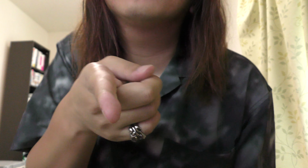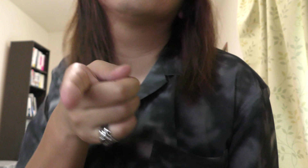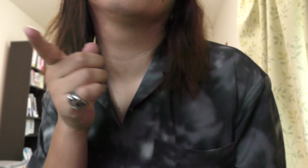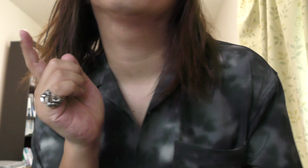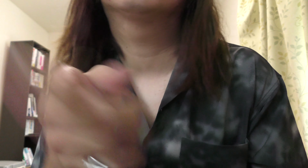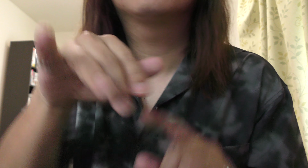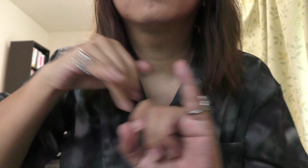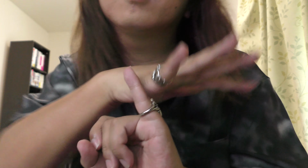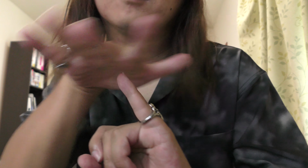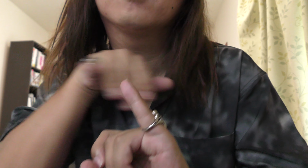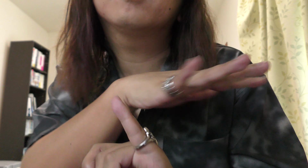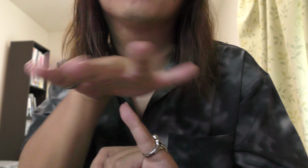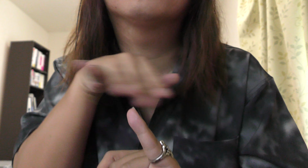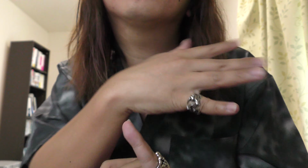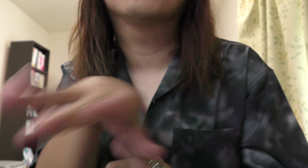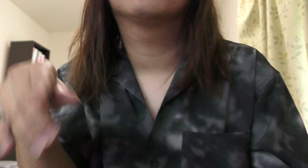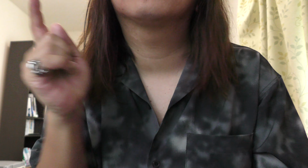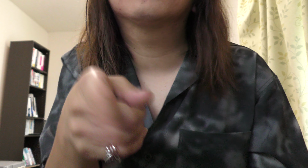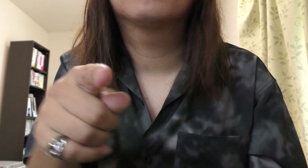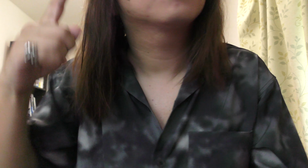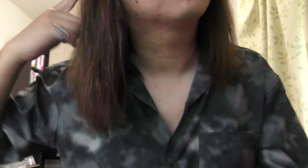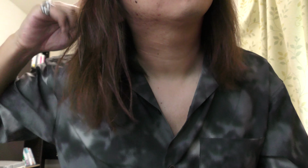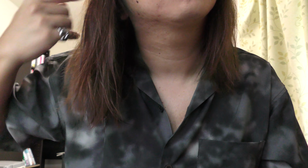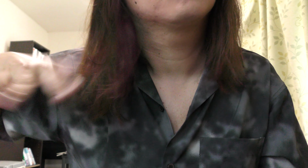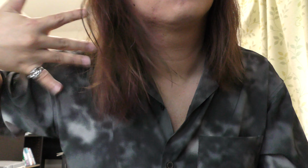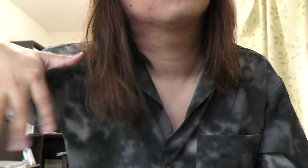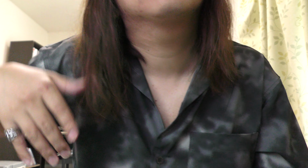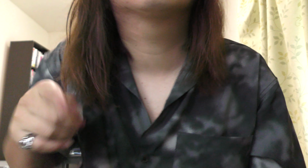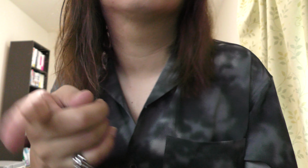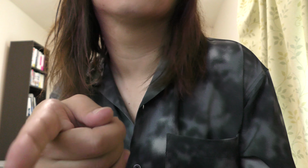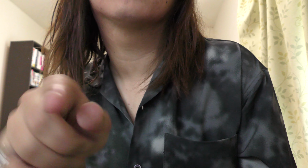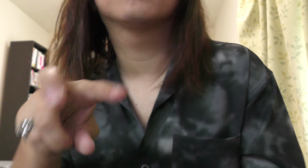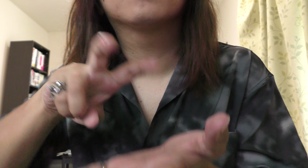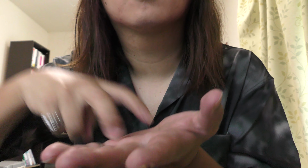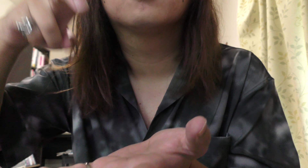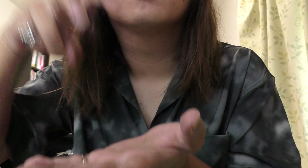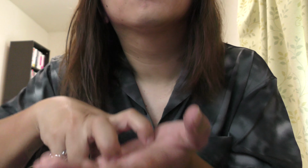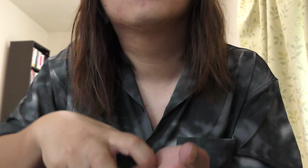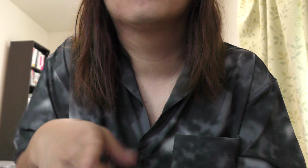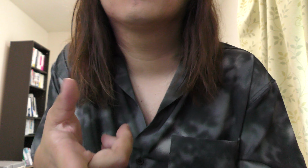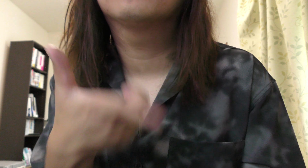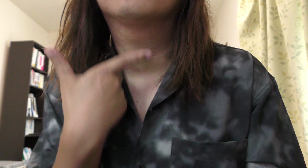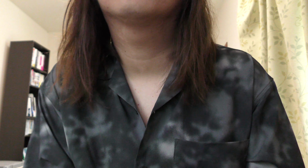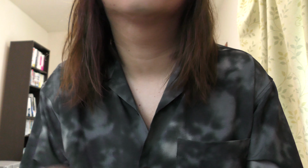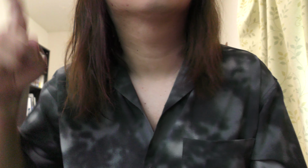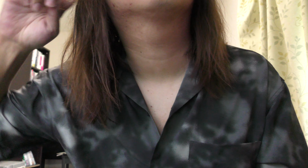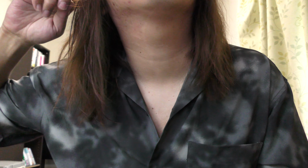She had a pretty face, but her hair was of his best, she needed to come back down to her